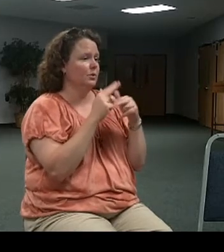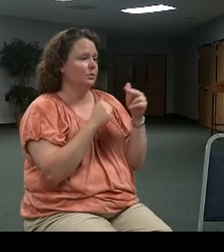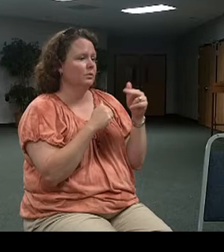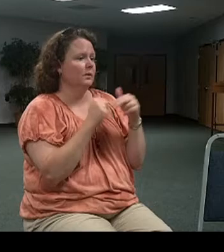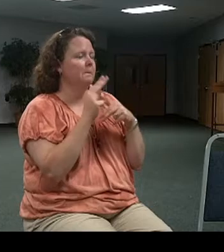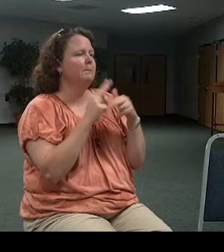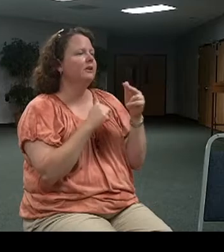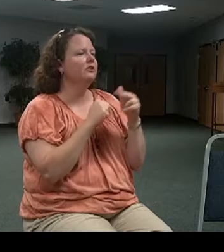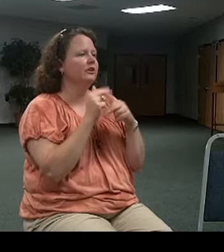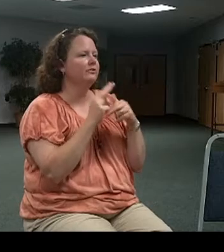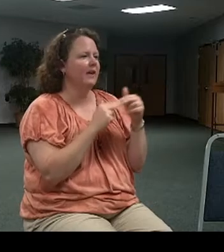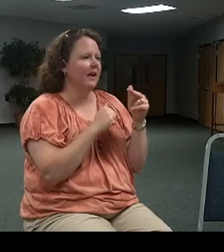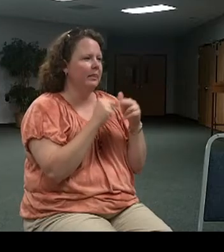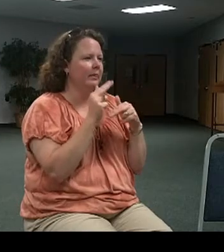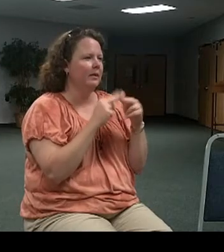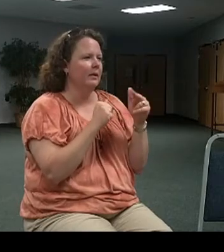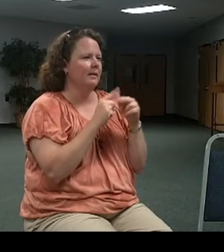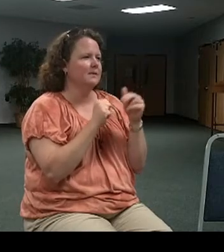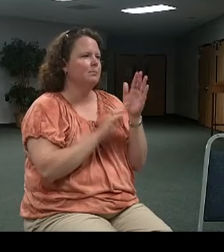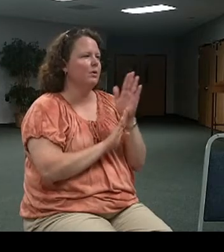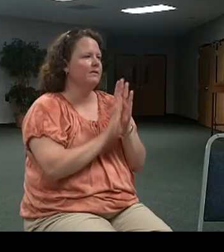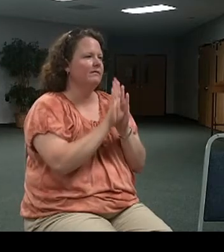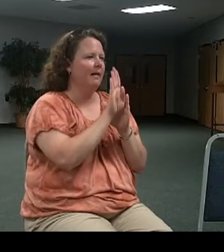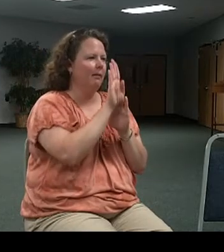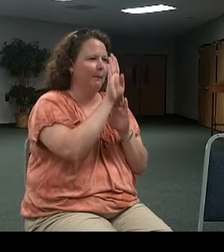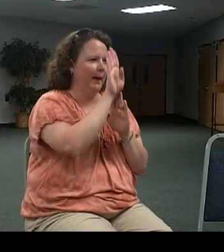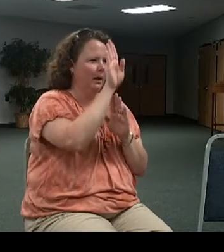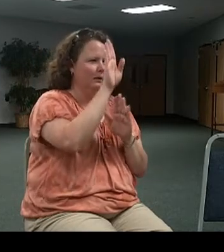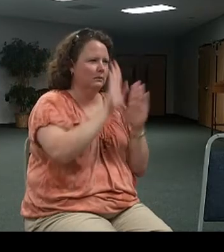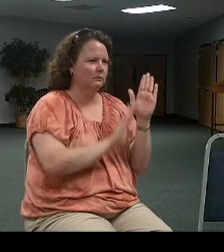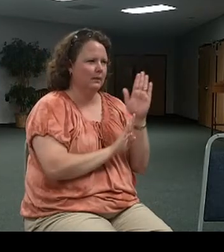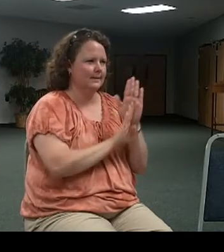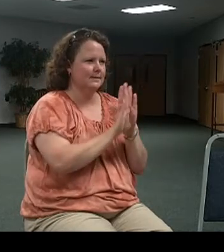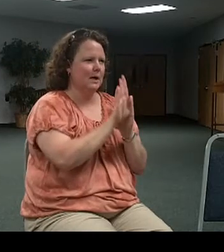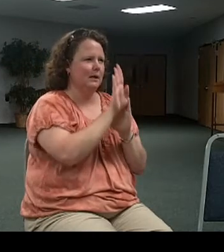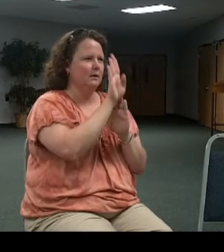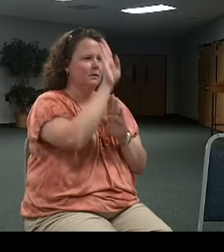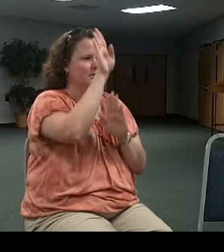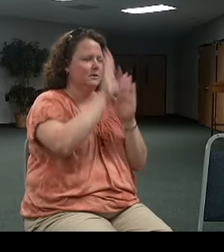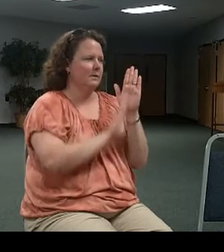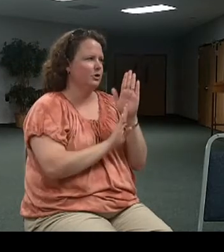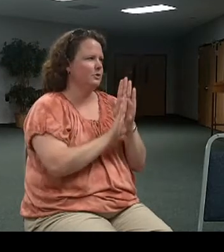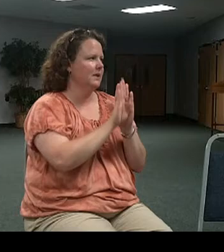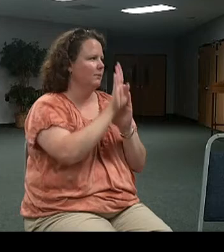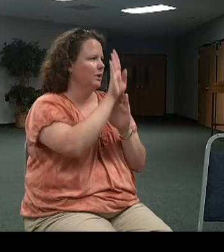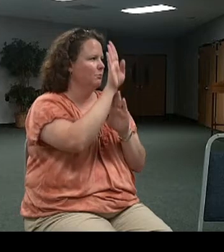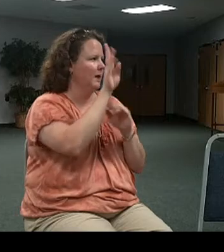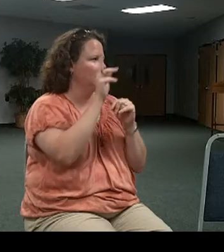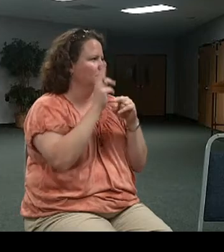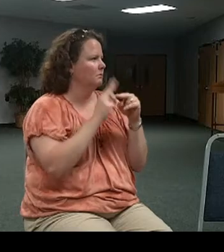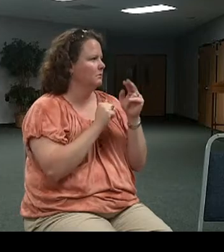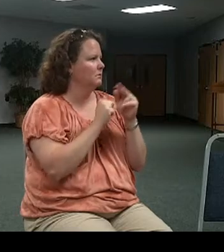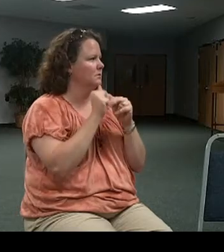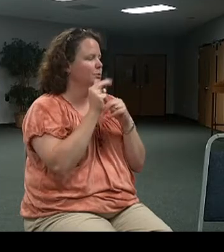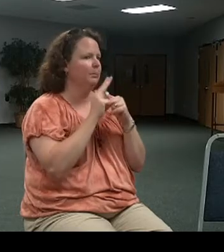to build your faith, that's more developing. That's not, so make sure you sign what you mean. To